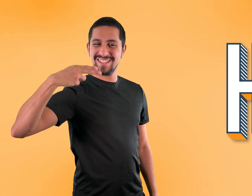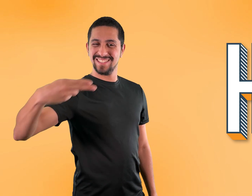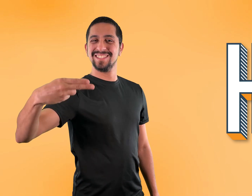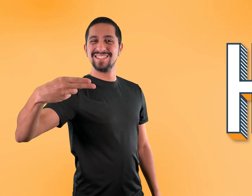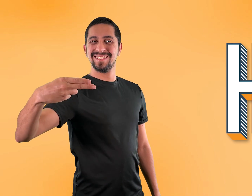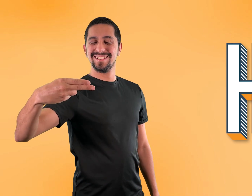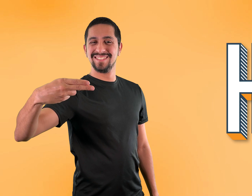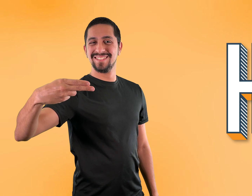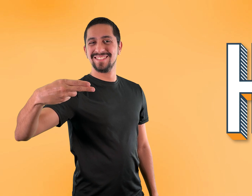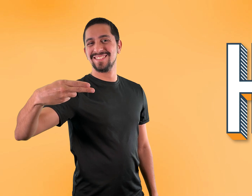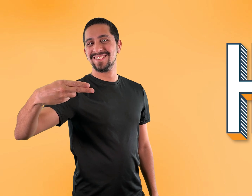H.